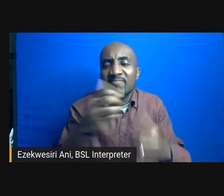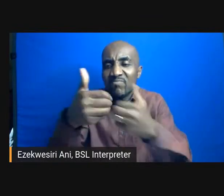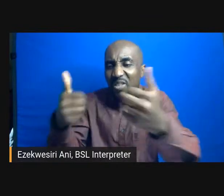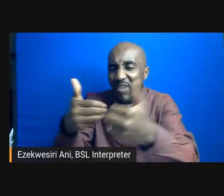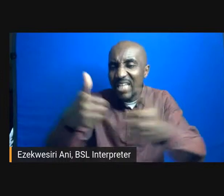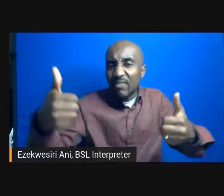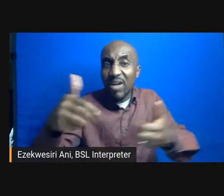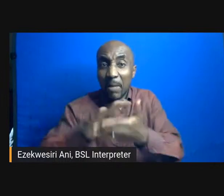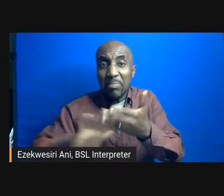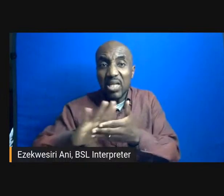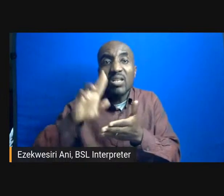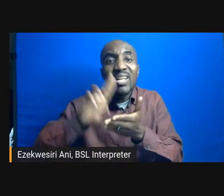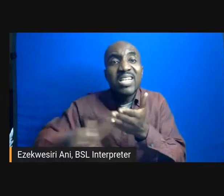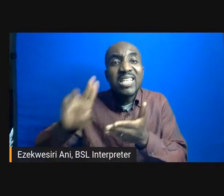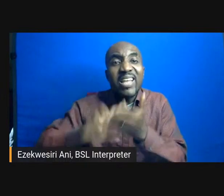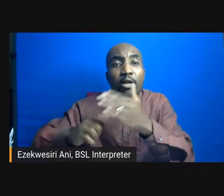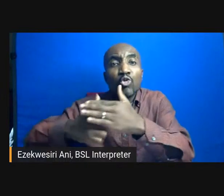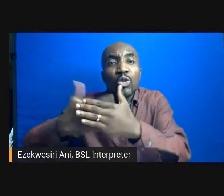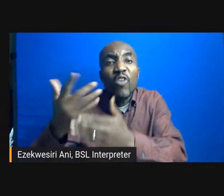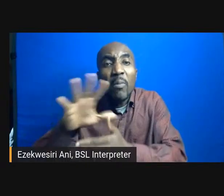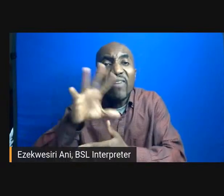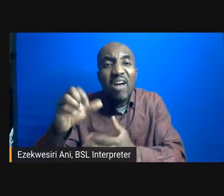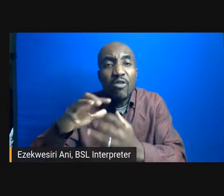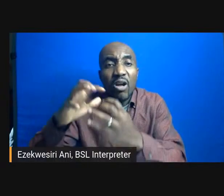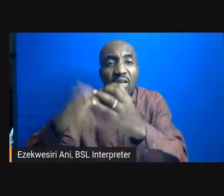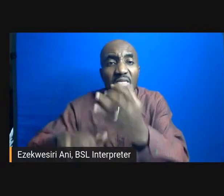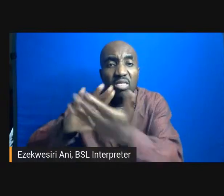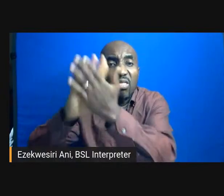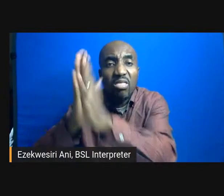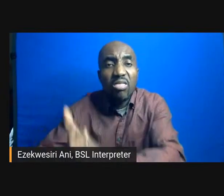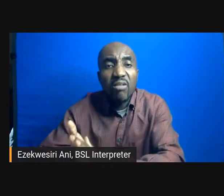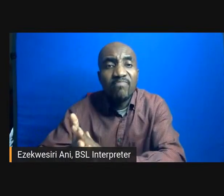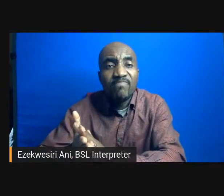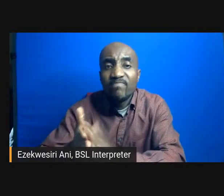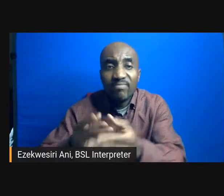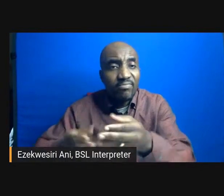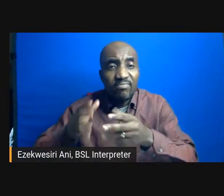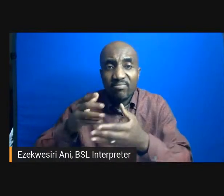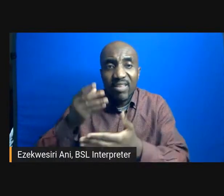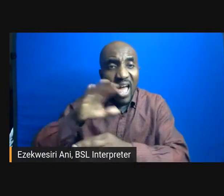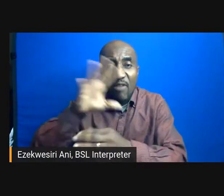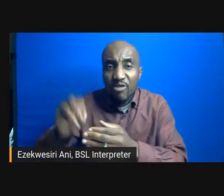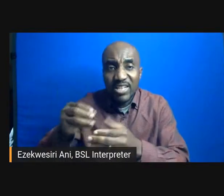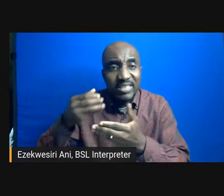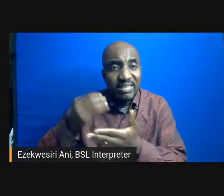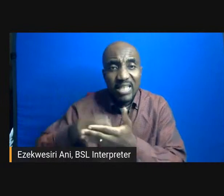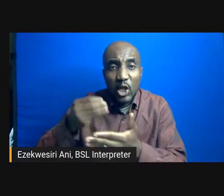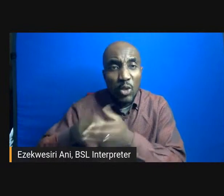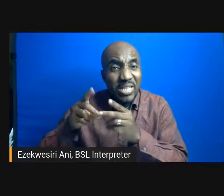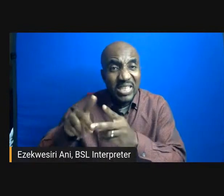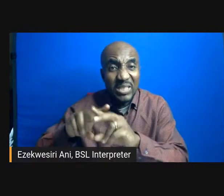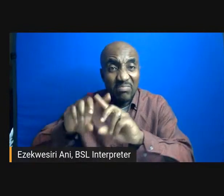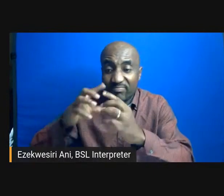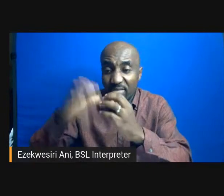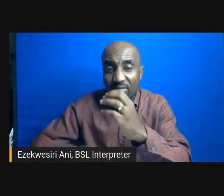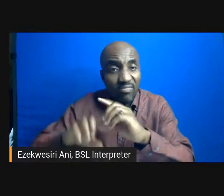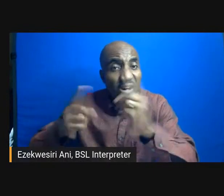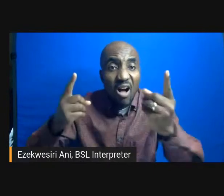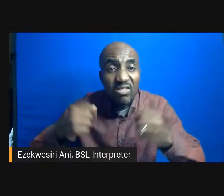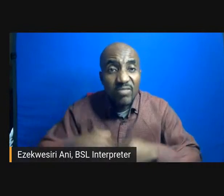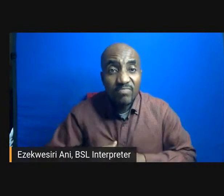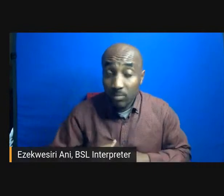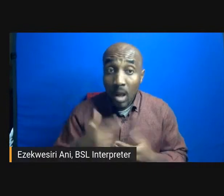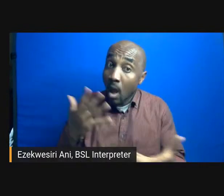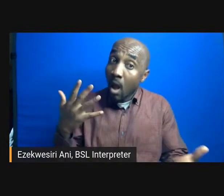natural development of the African economic system, close quotes. A trend, I'm afraid